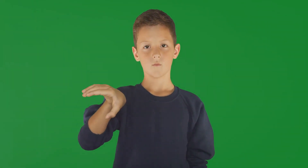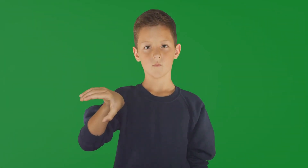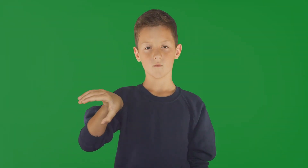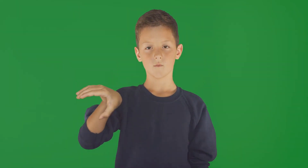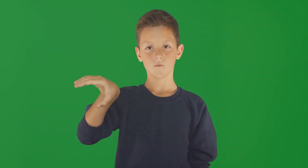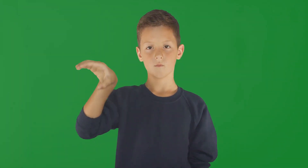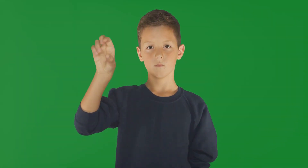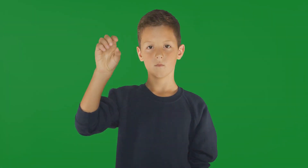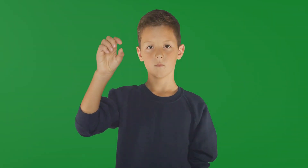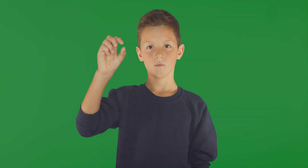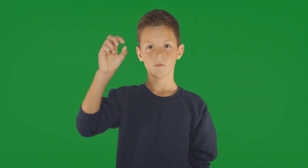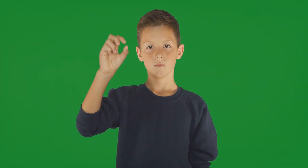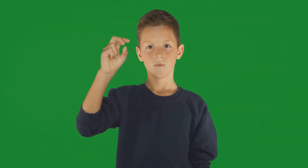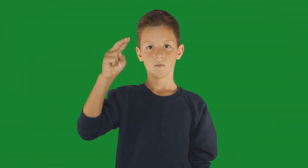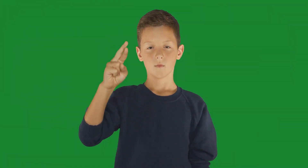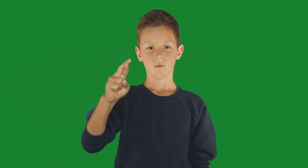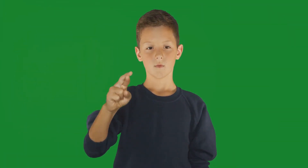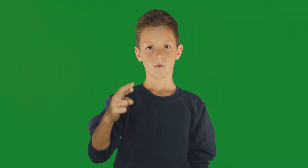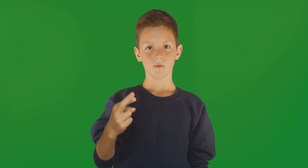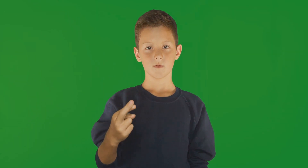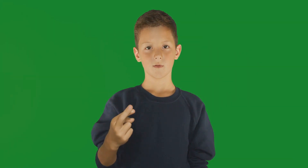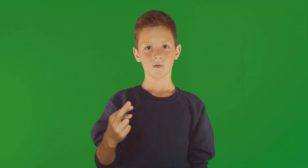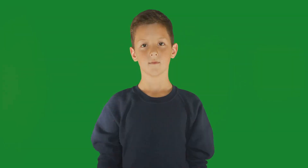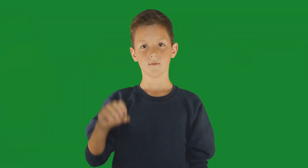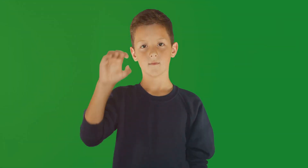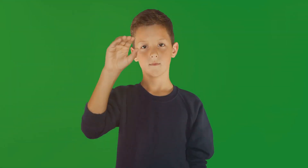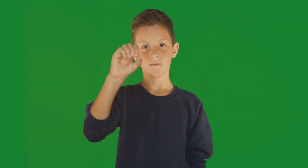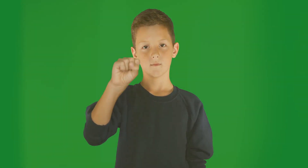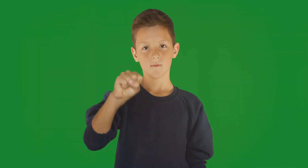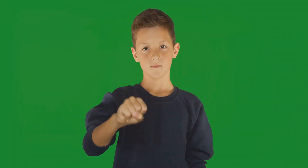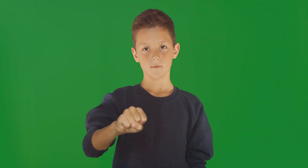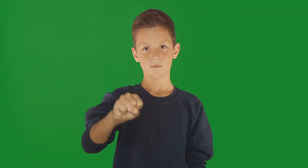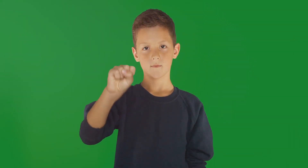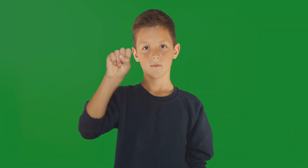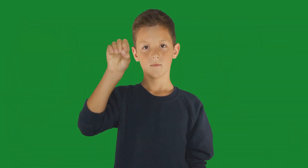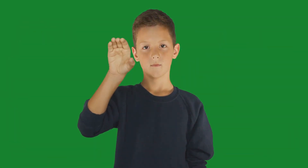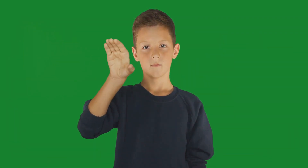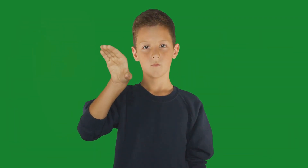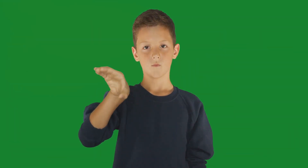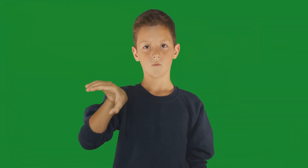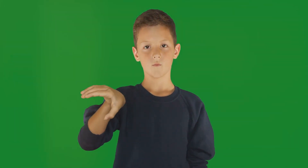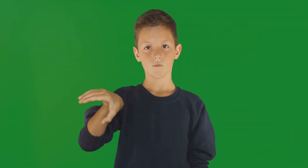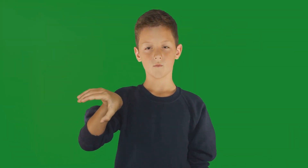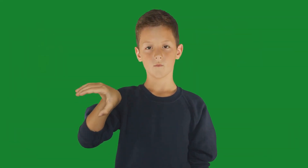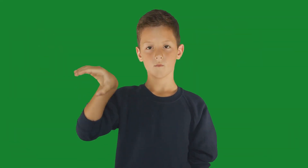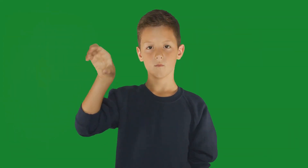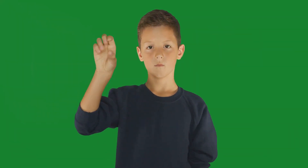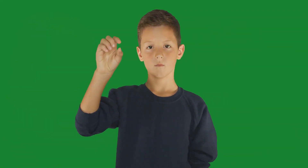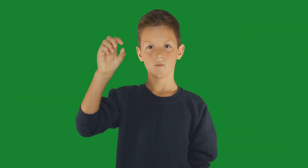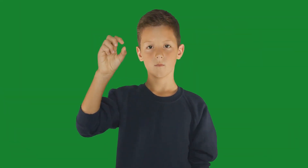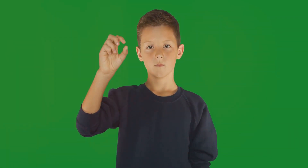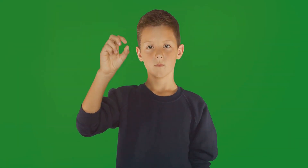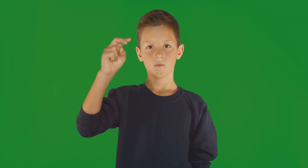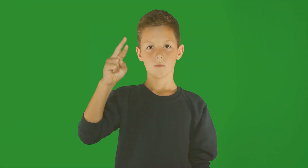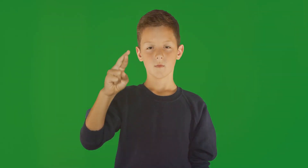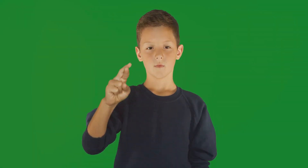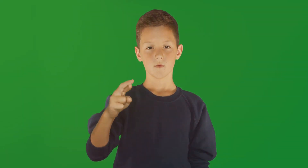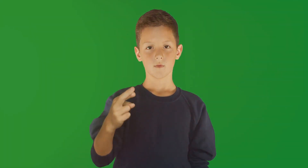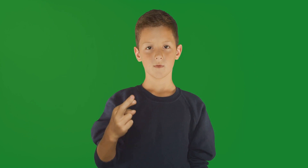but rich in visual communication through sign language. It's a culture that has fought for recognition and equality, with significant milestones